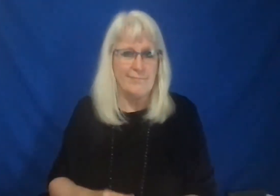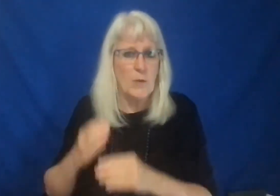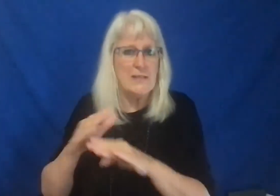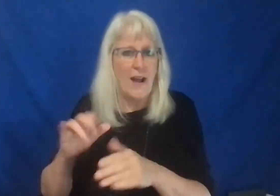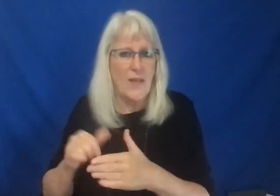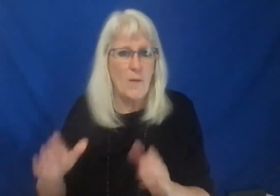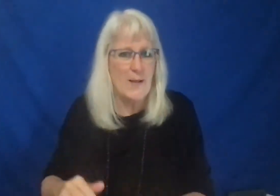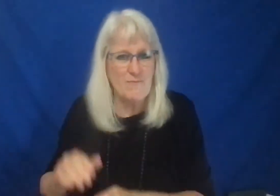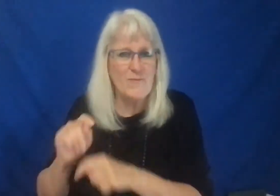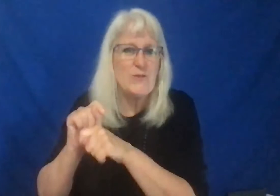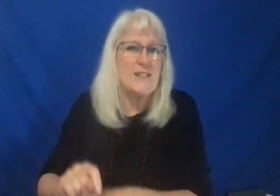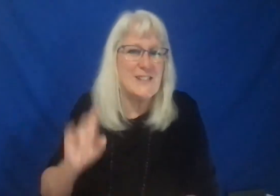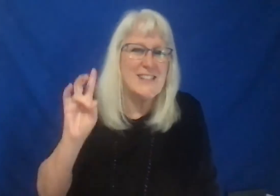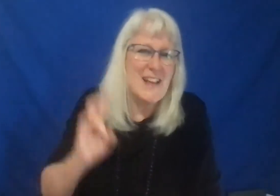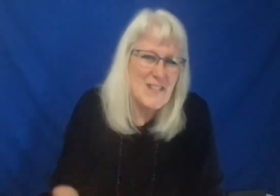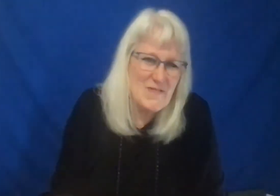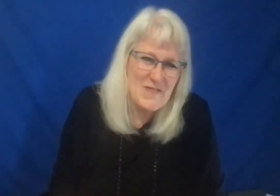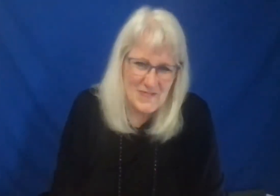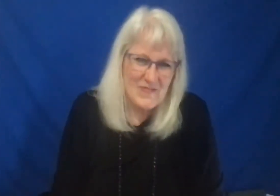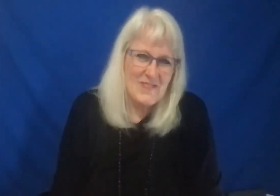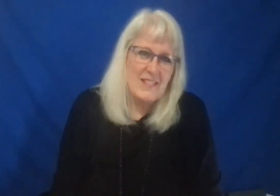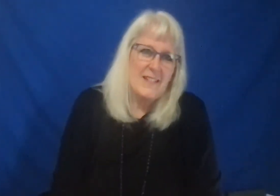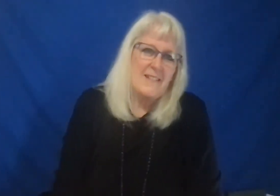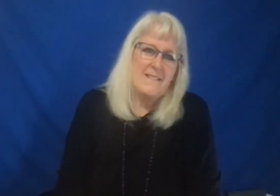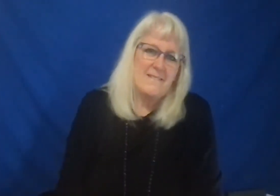our tradition 7. And